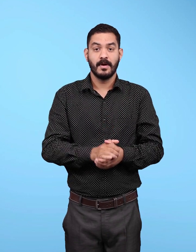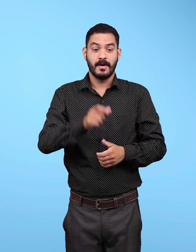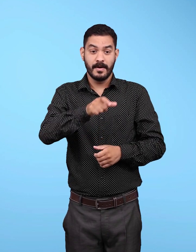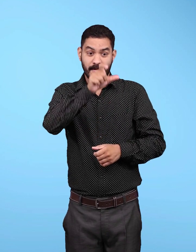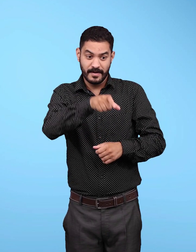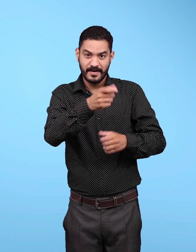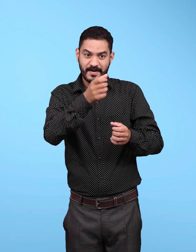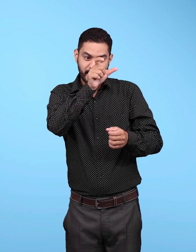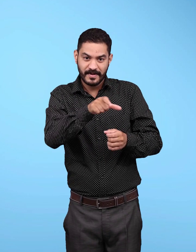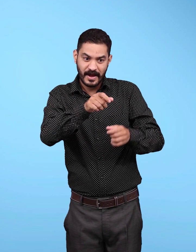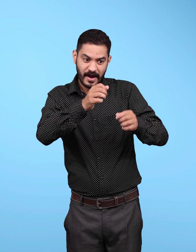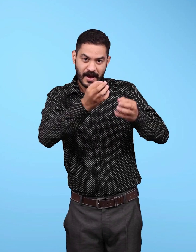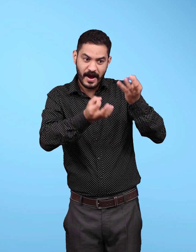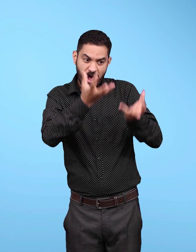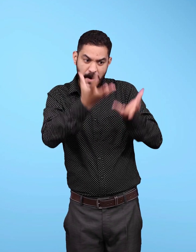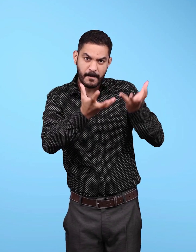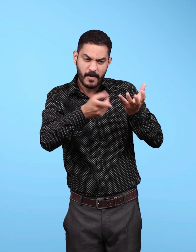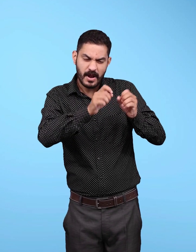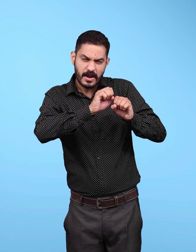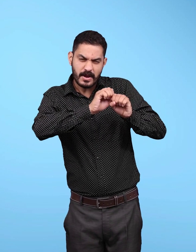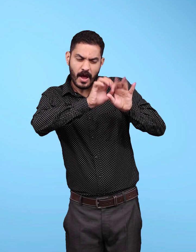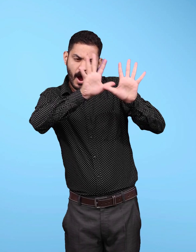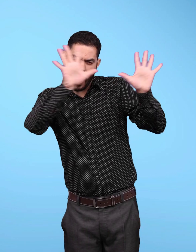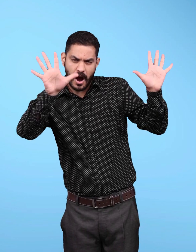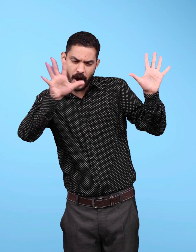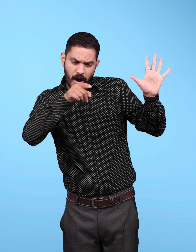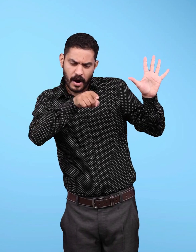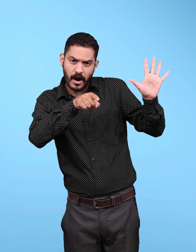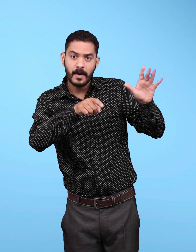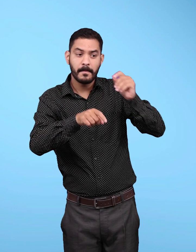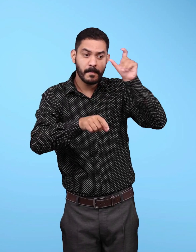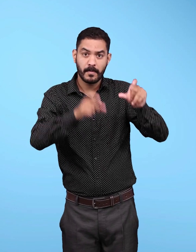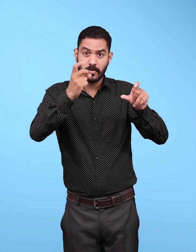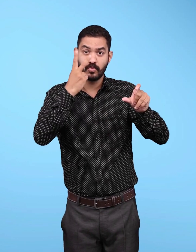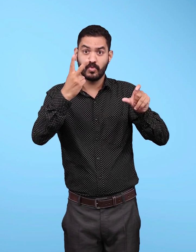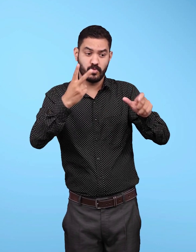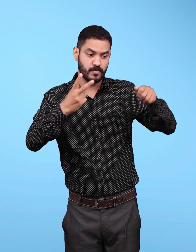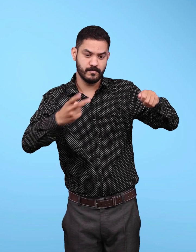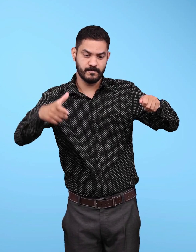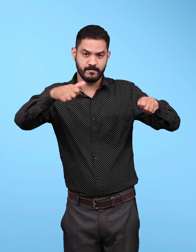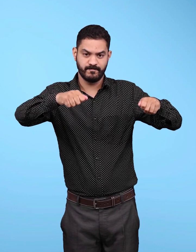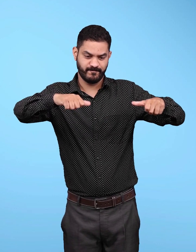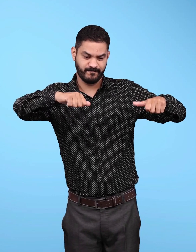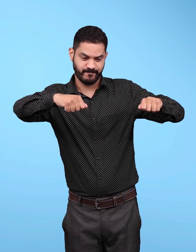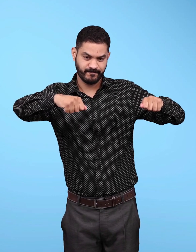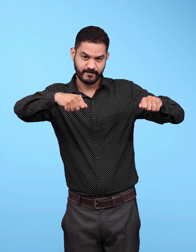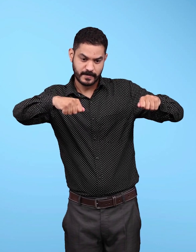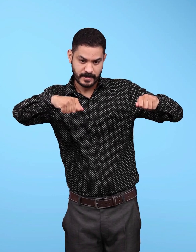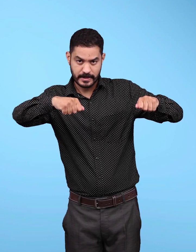ready for sale. A bright fire was burning, and two men were heating and beating metal rods